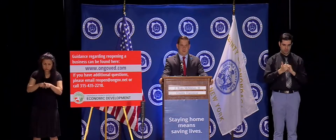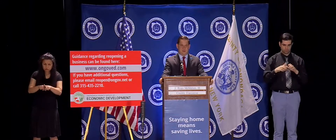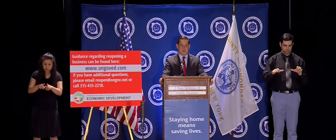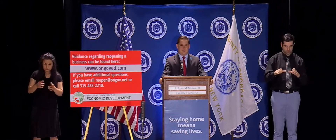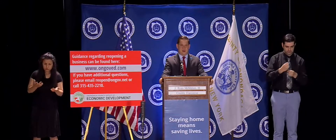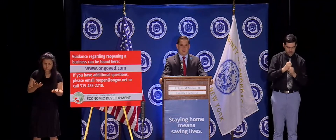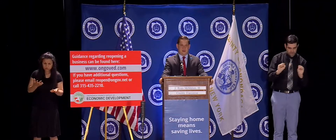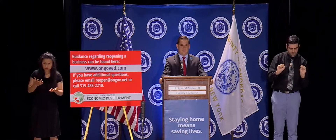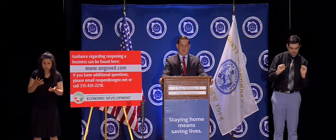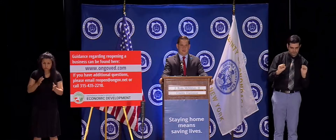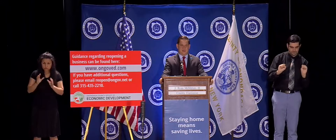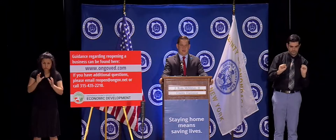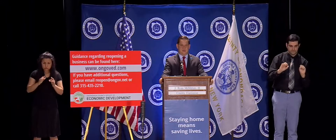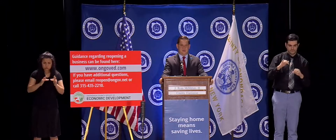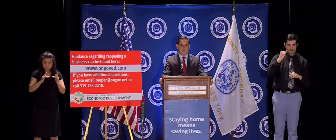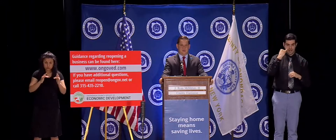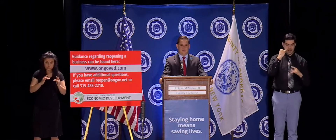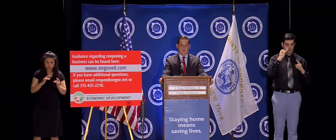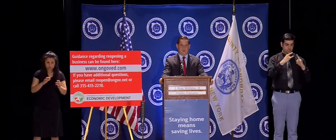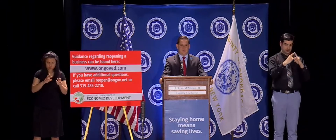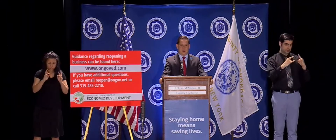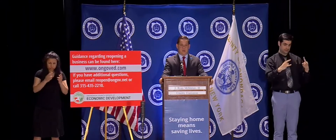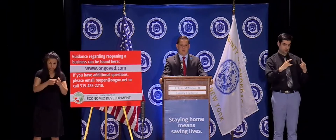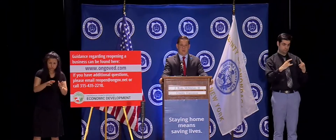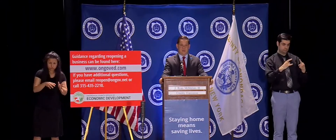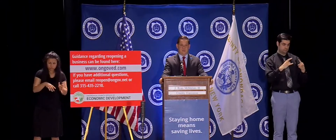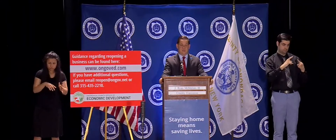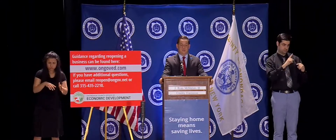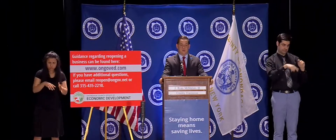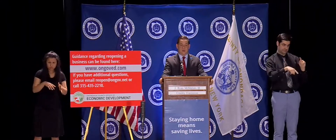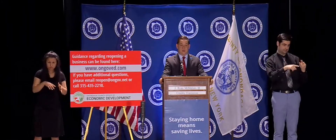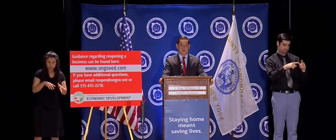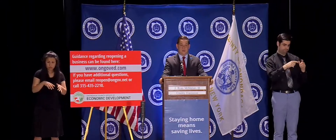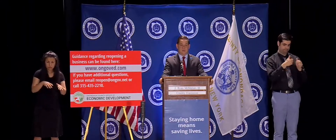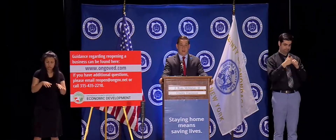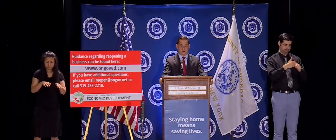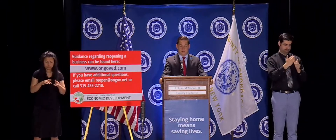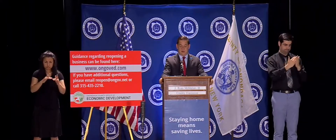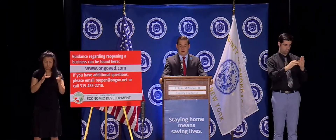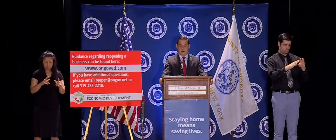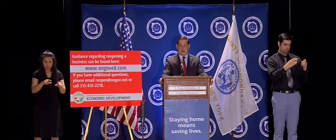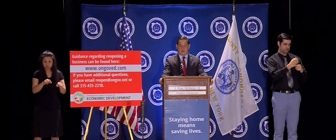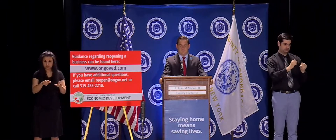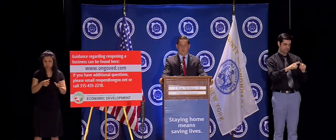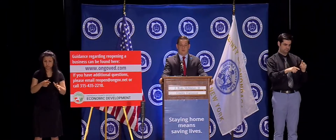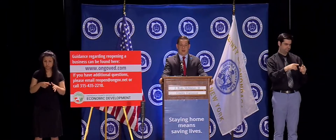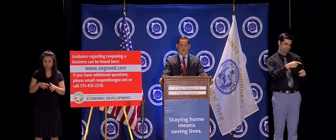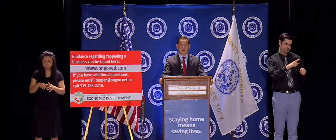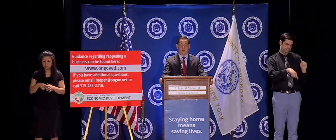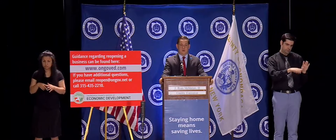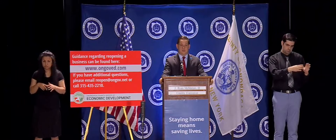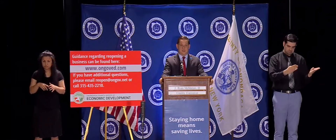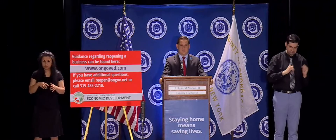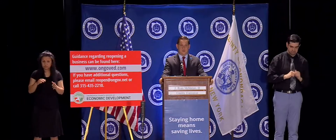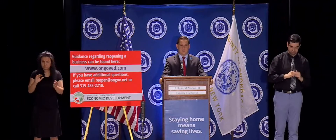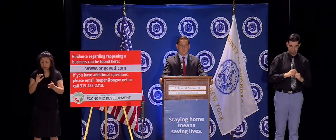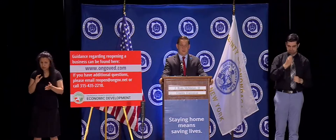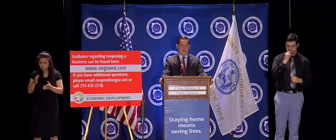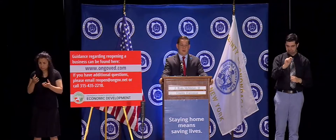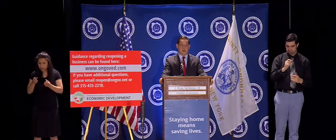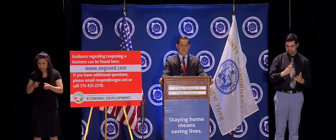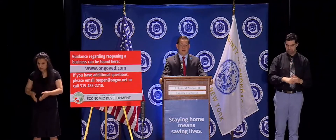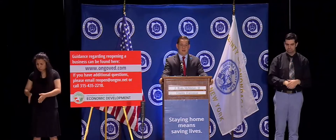safely, then you probably shouldn't do it, right? If you can find a way to do it